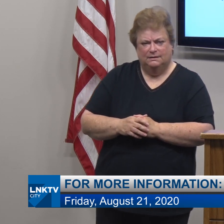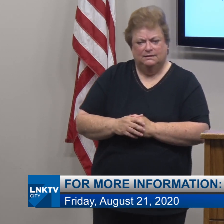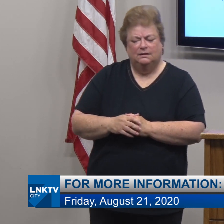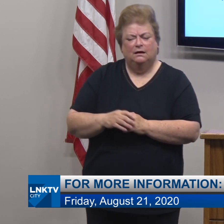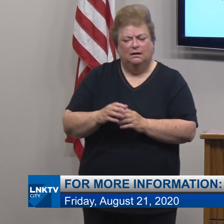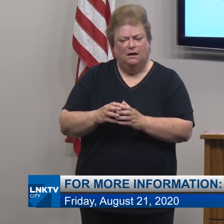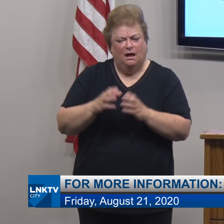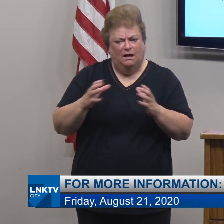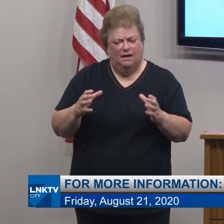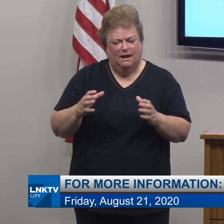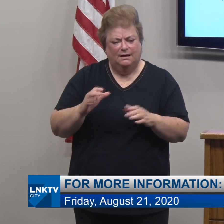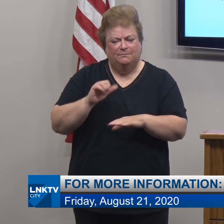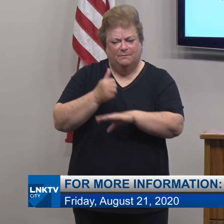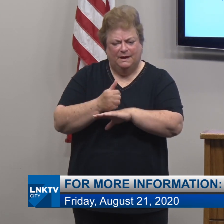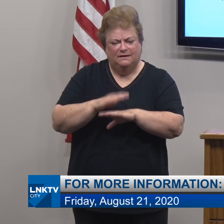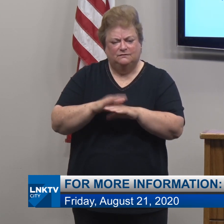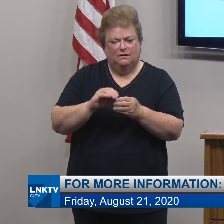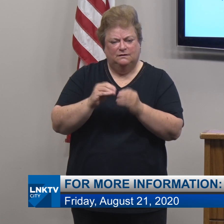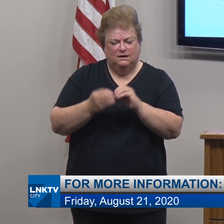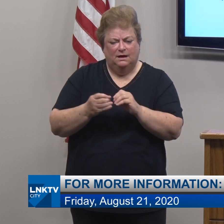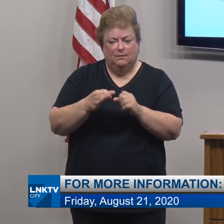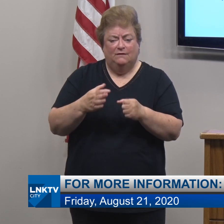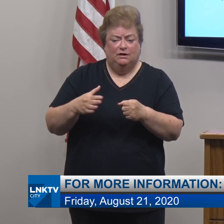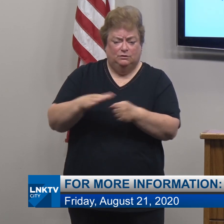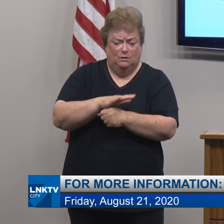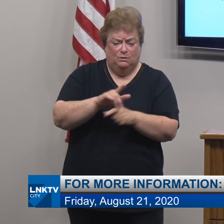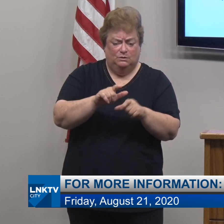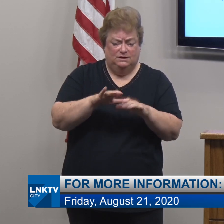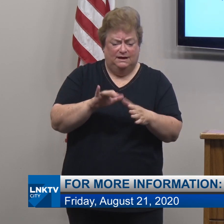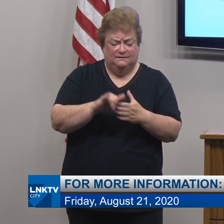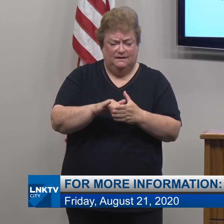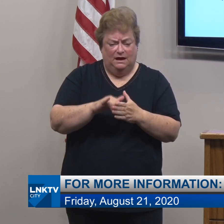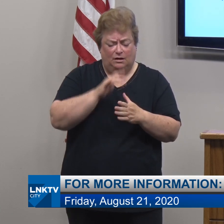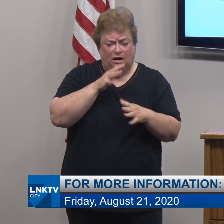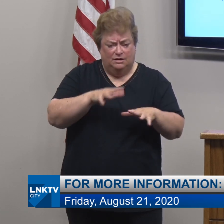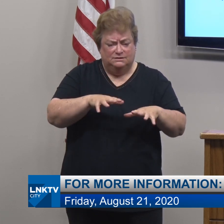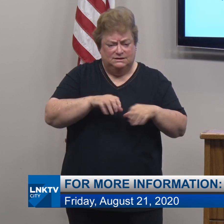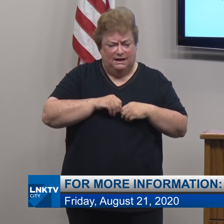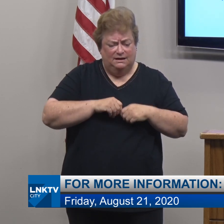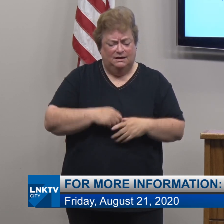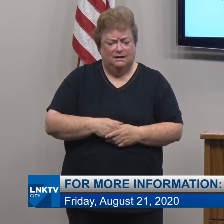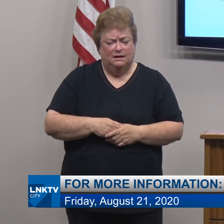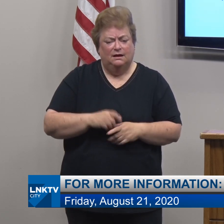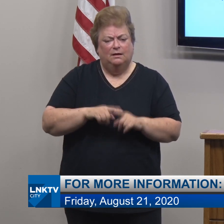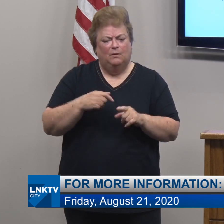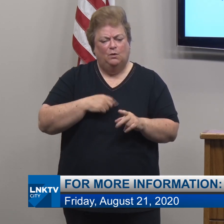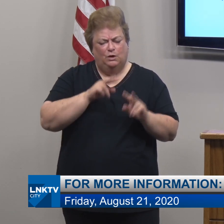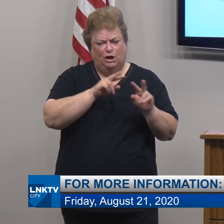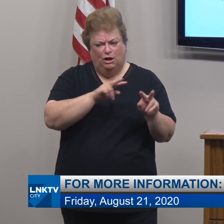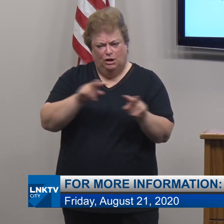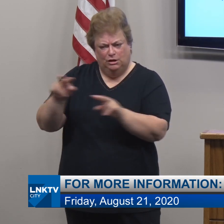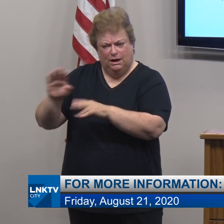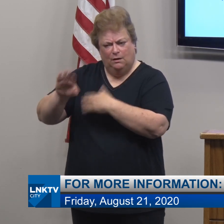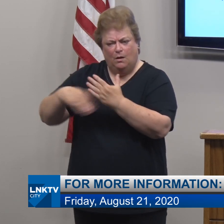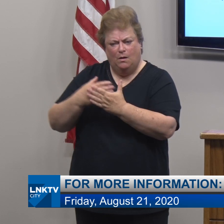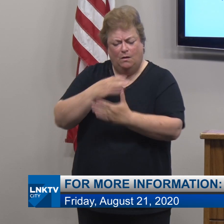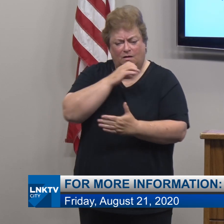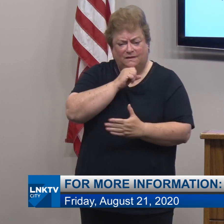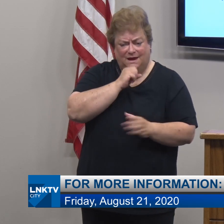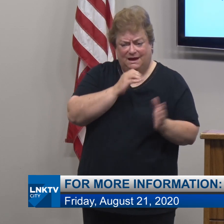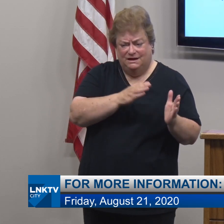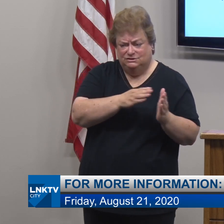deal based on the number of total tests taken. But we also look at across the age span. We're looking